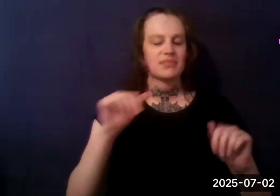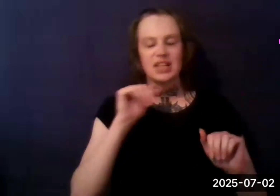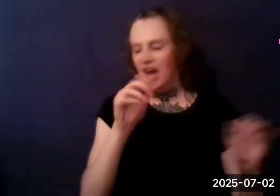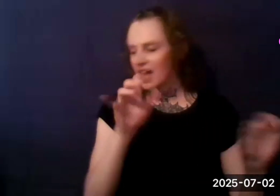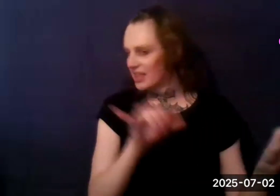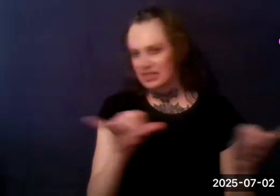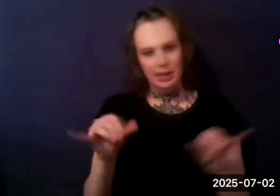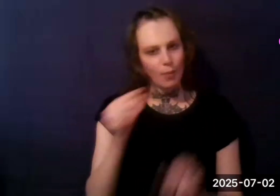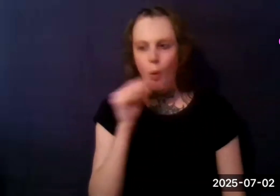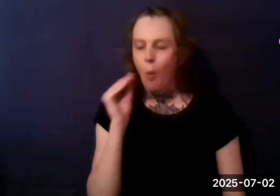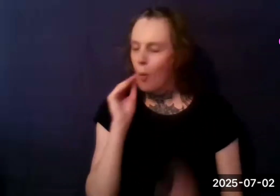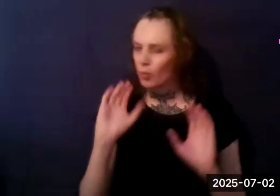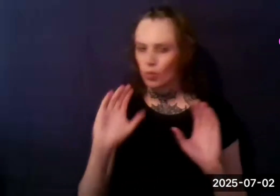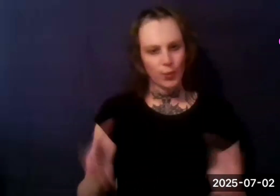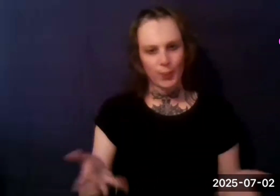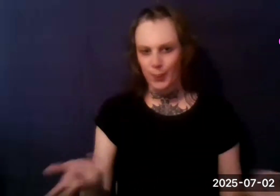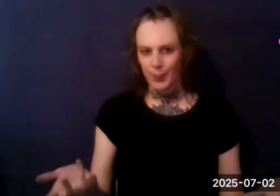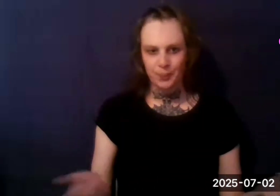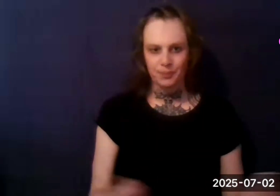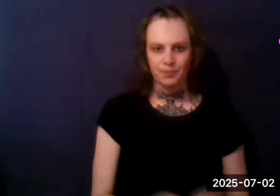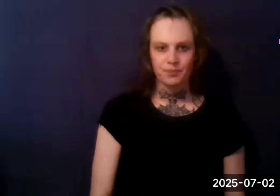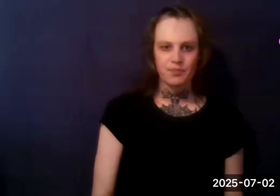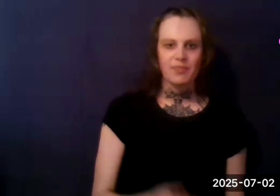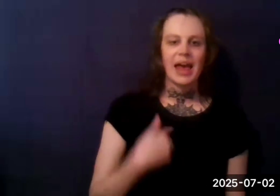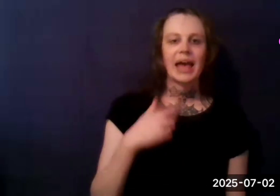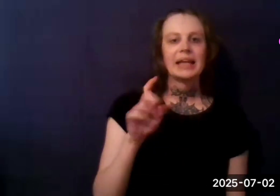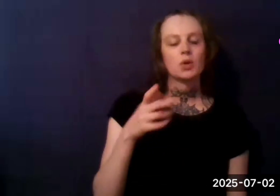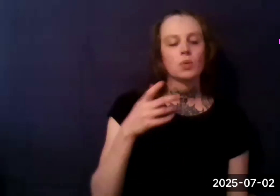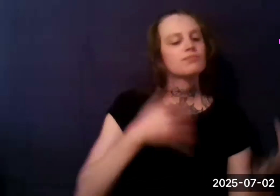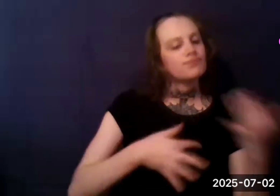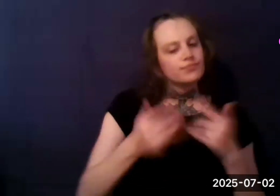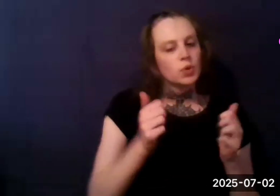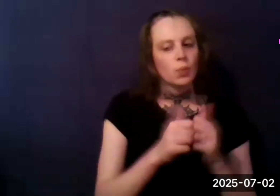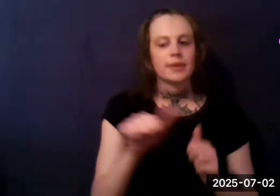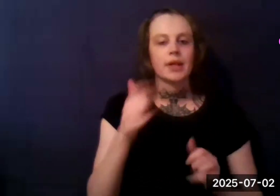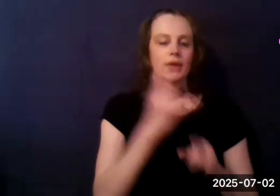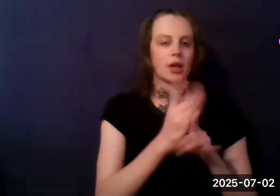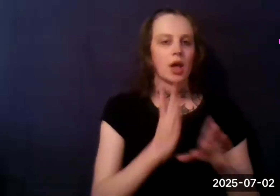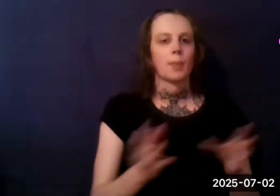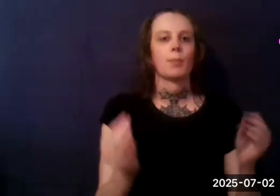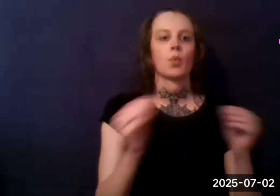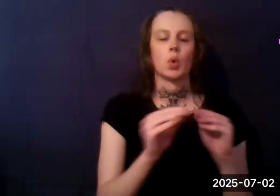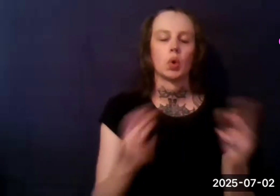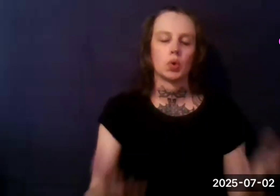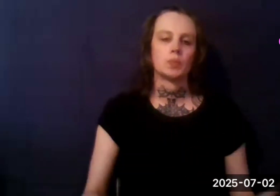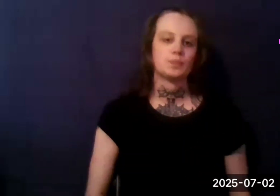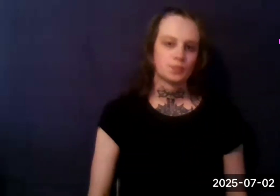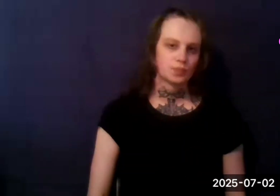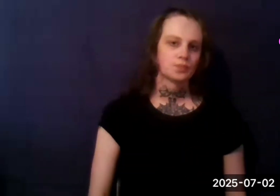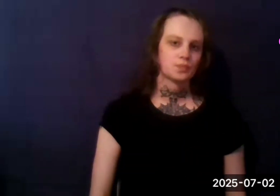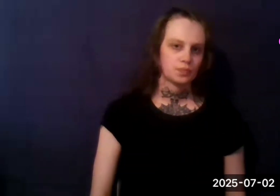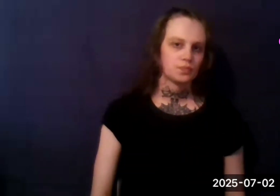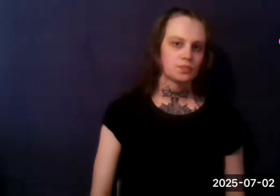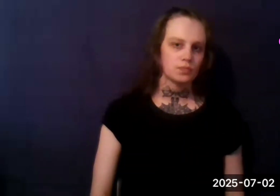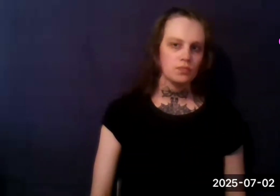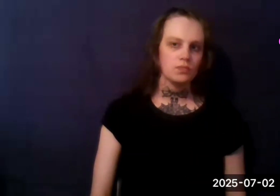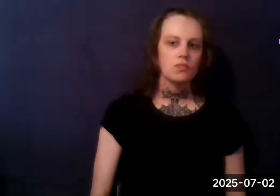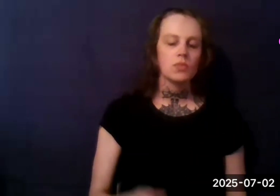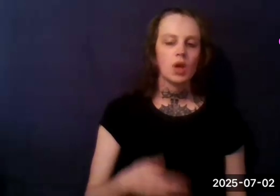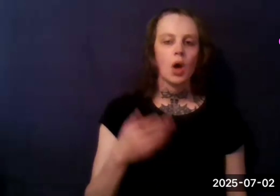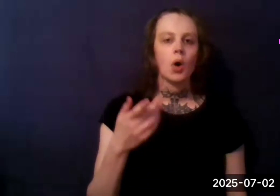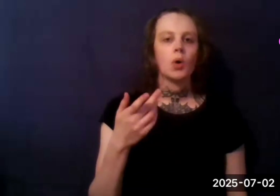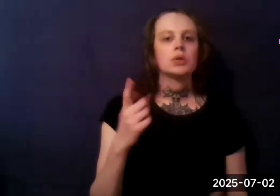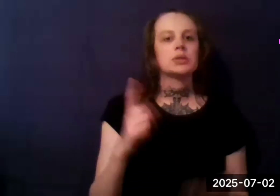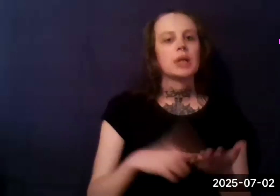like this. But I'm like I'm interacting with other alcoholics. I'm doing service. This is enough. And those have been like those like plateaus or even like